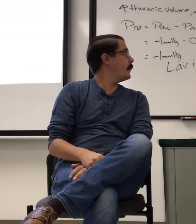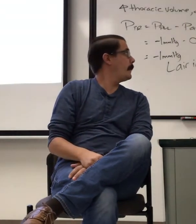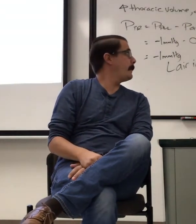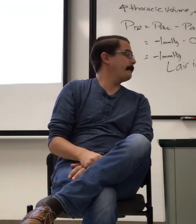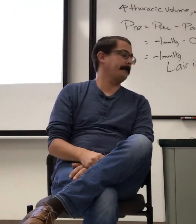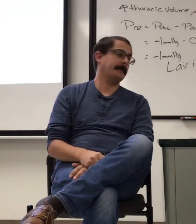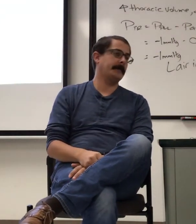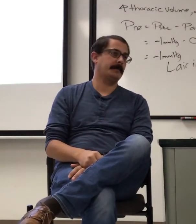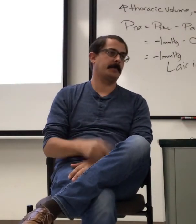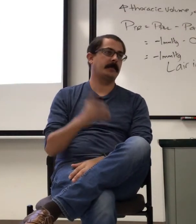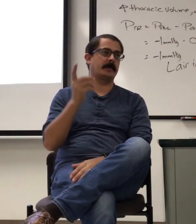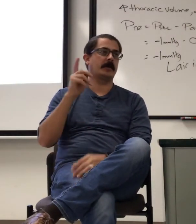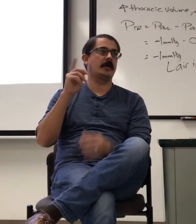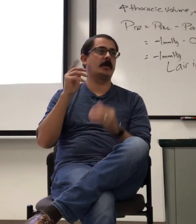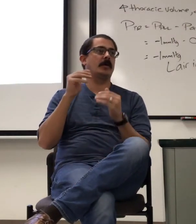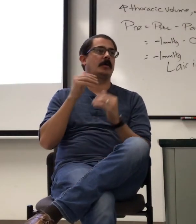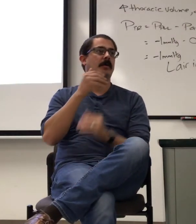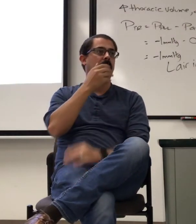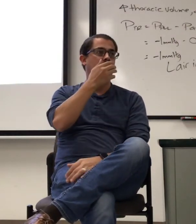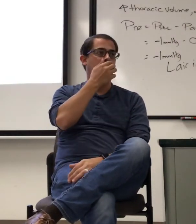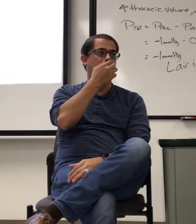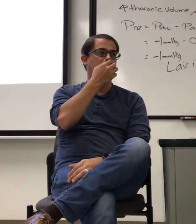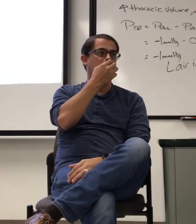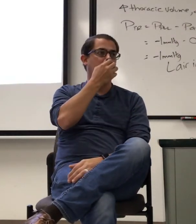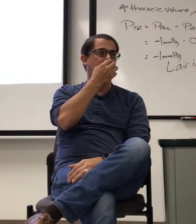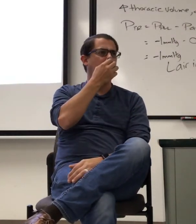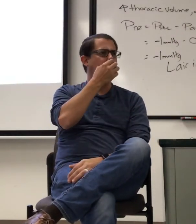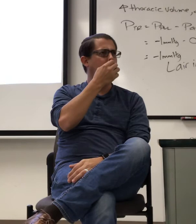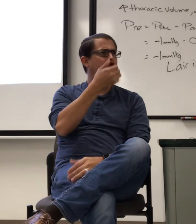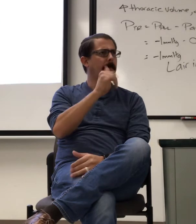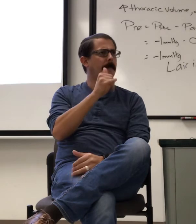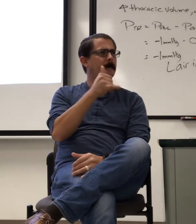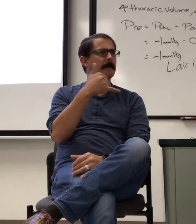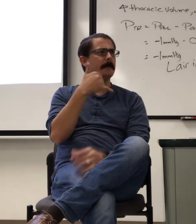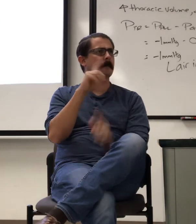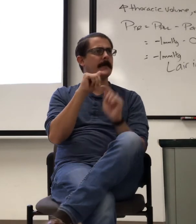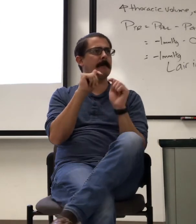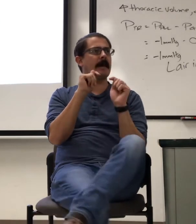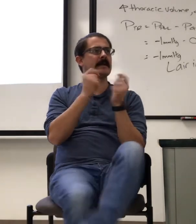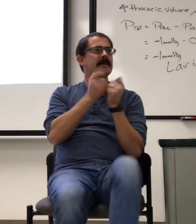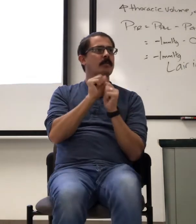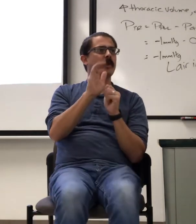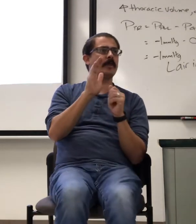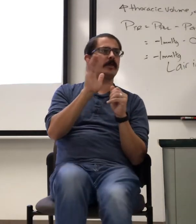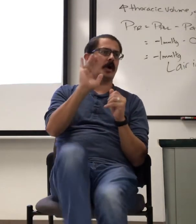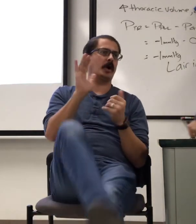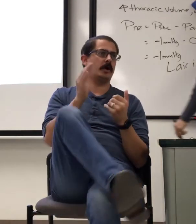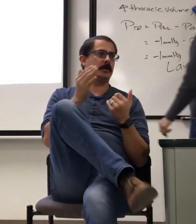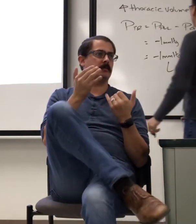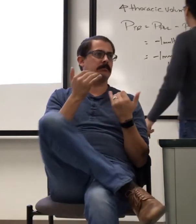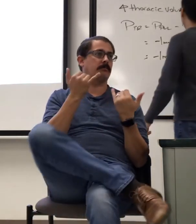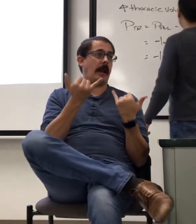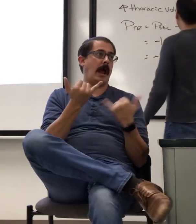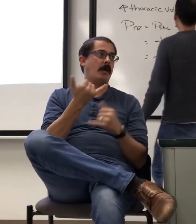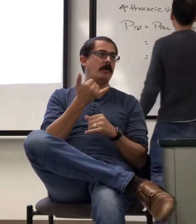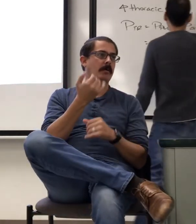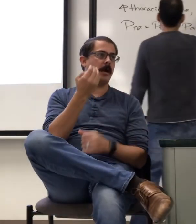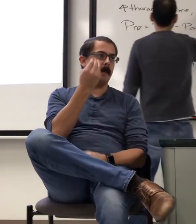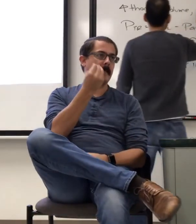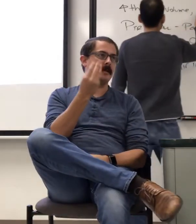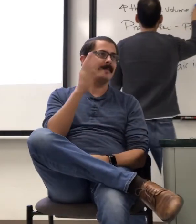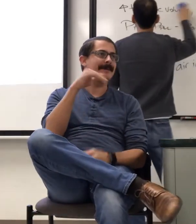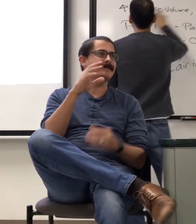forces are greater than chest wall forces, and the lungs recoil. So what that does is the reverse for this. I'm just going to change